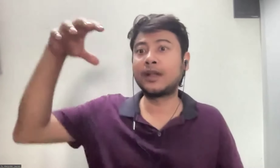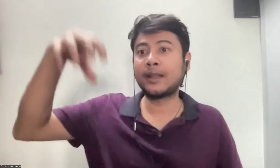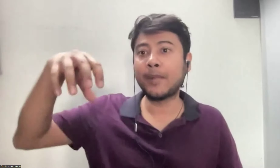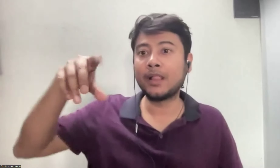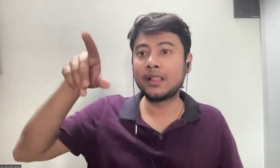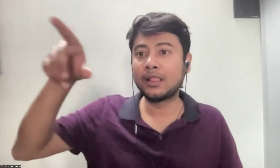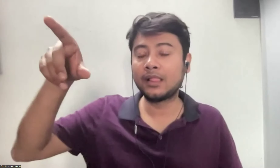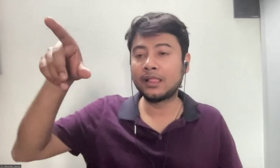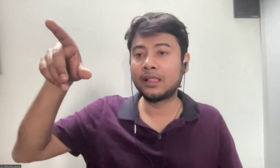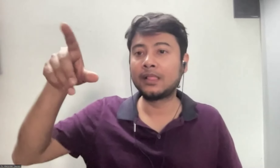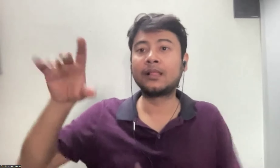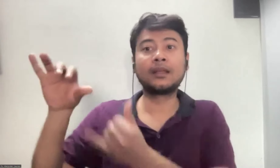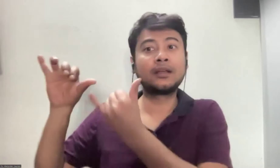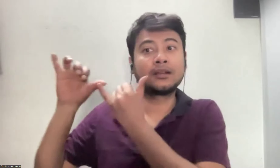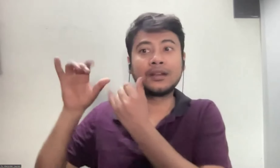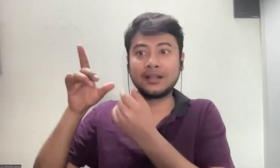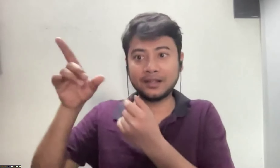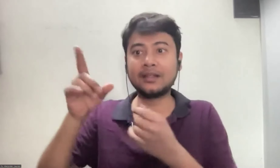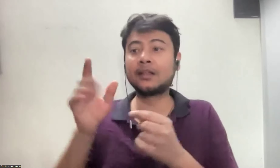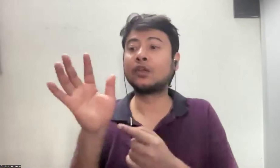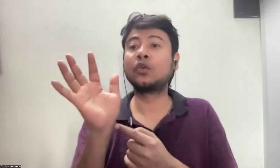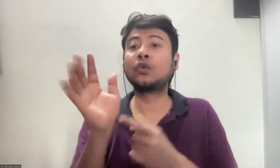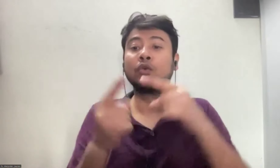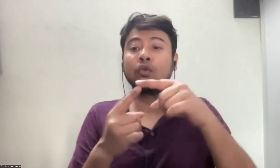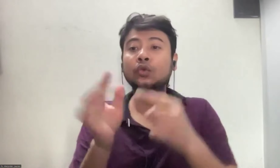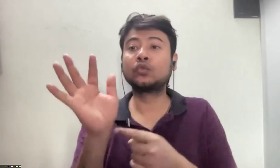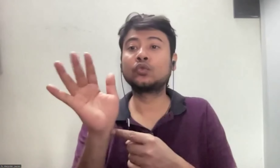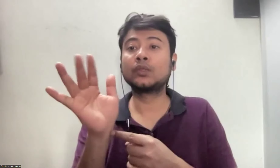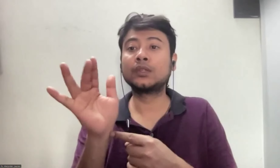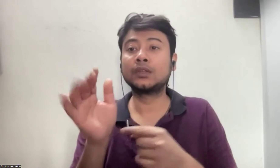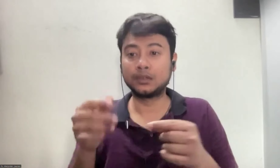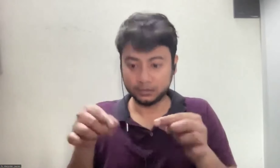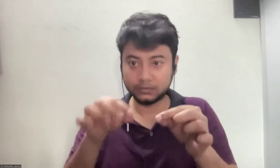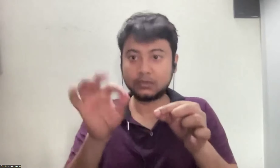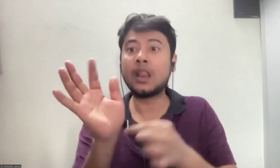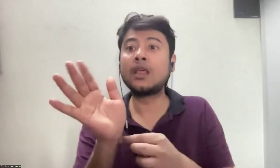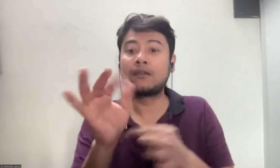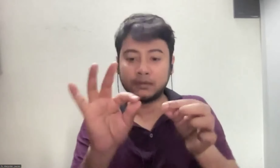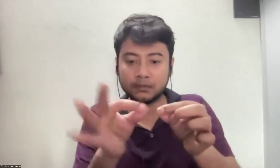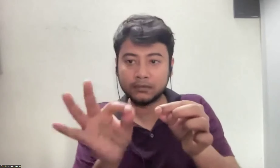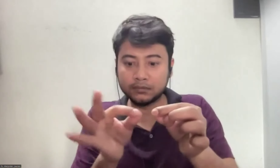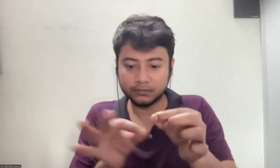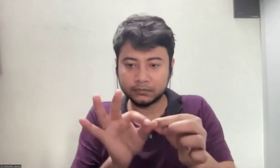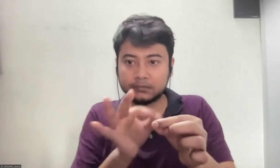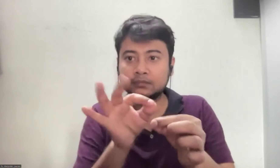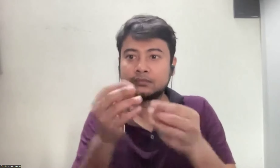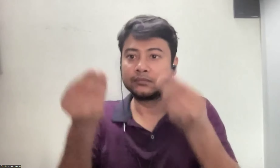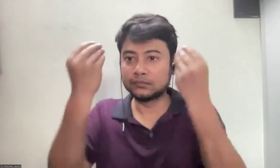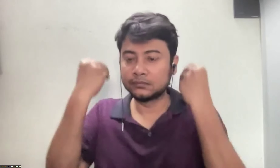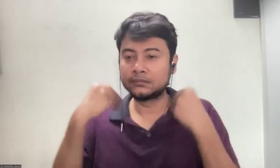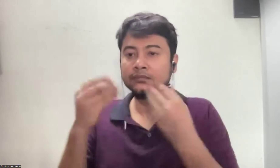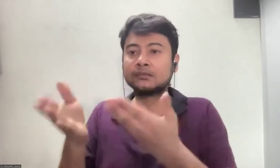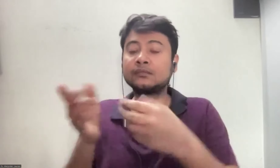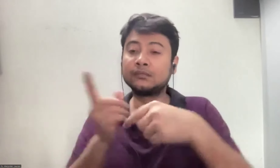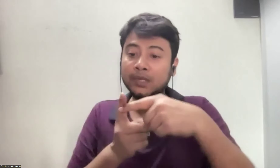And we also know that how Krishna does not accept food, you know, that bhoga that we offer, he does not